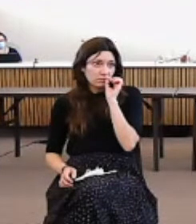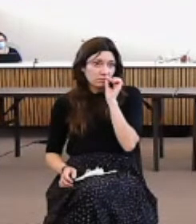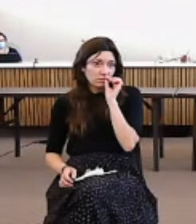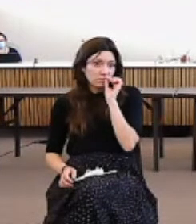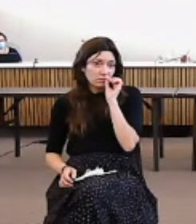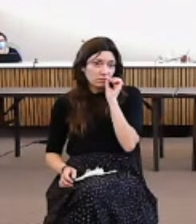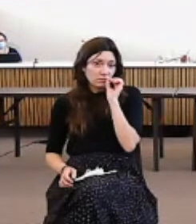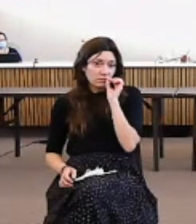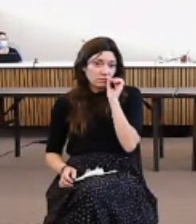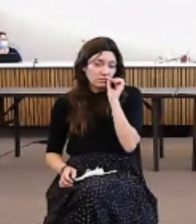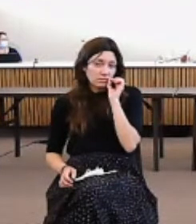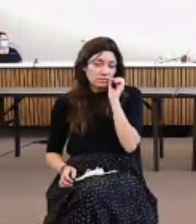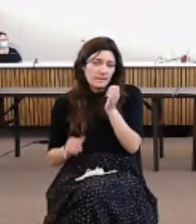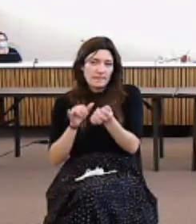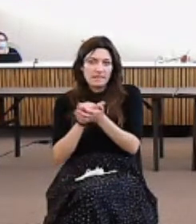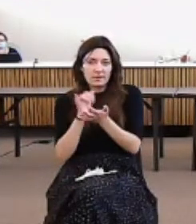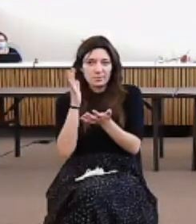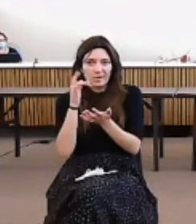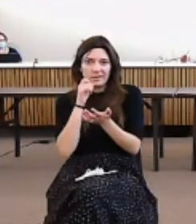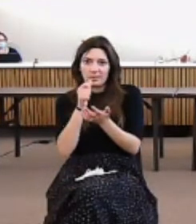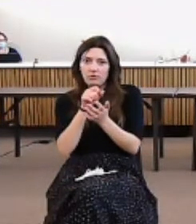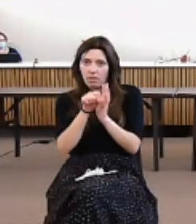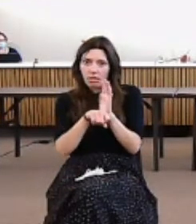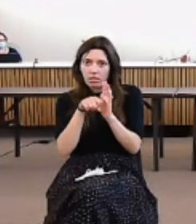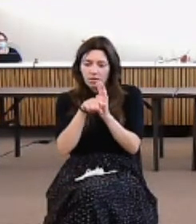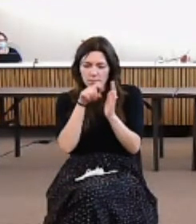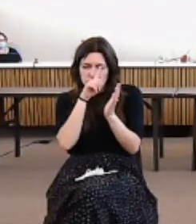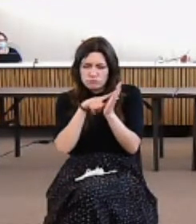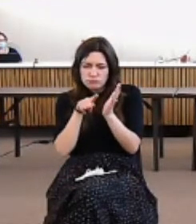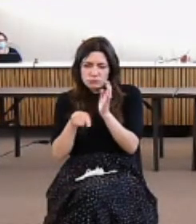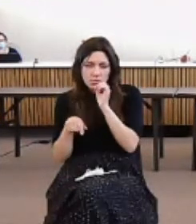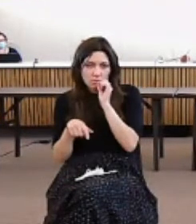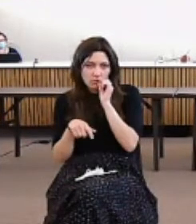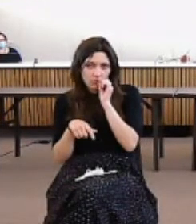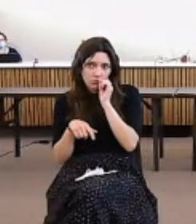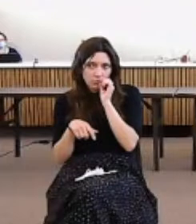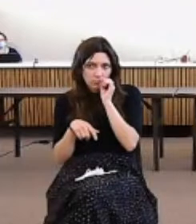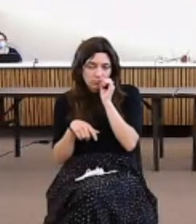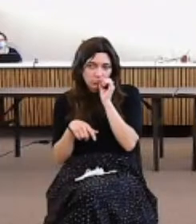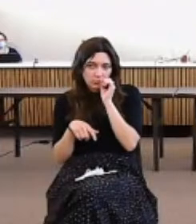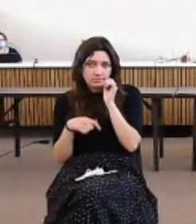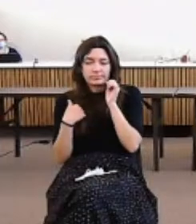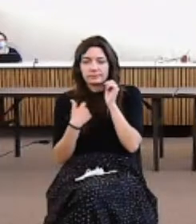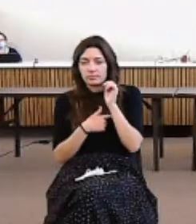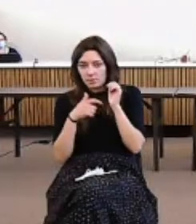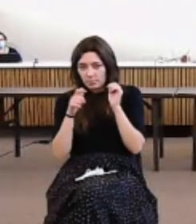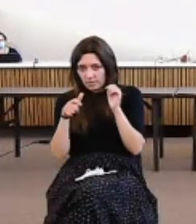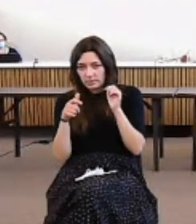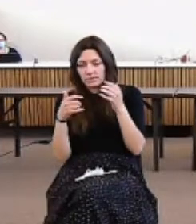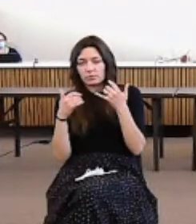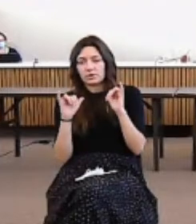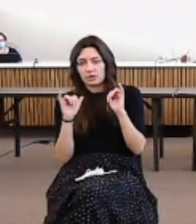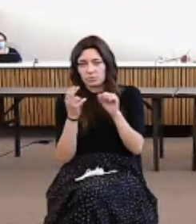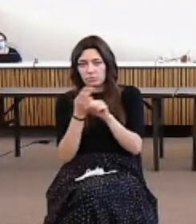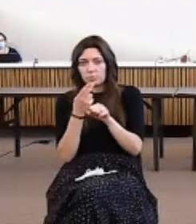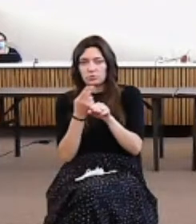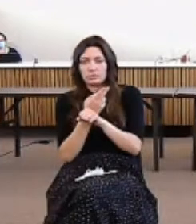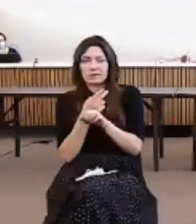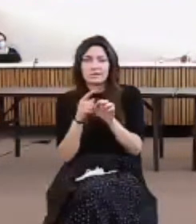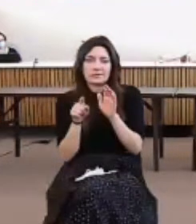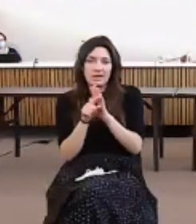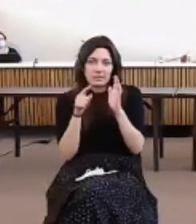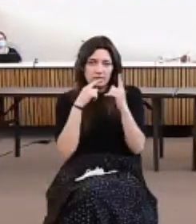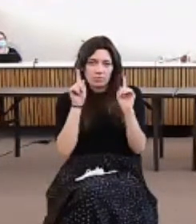there really wasn't much time spent on it. But from a process standpoint, yes, we do have to issue a negative deck. Okay. Don, do you have anything to add to